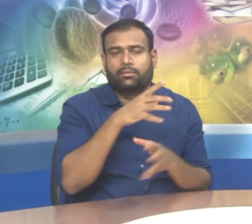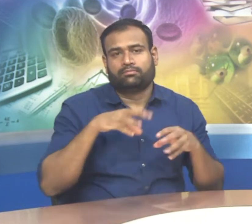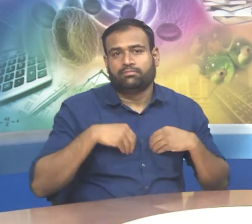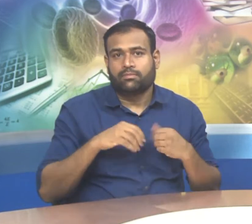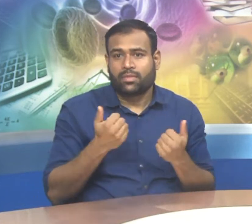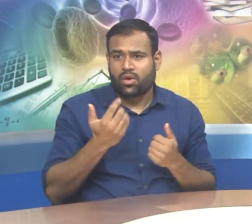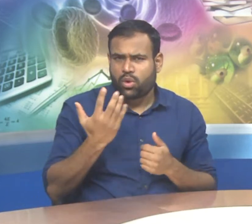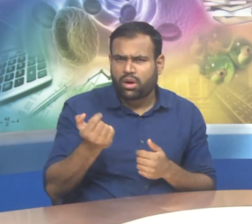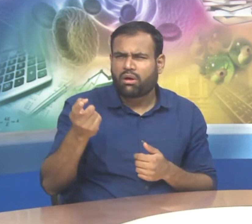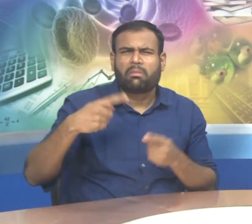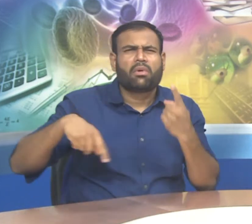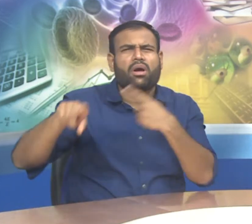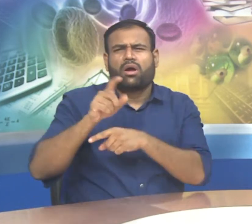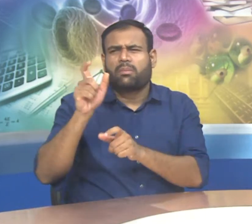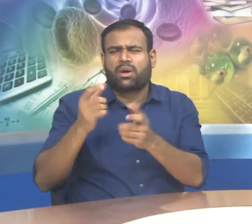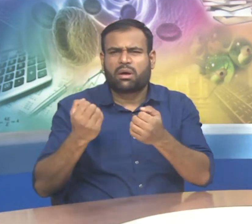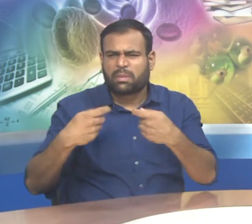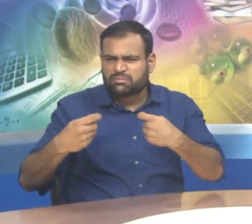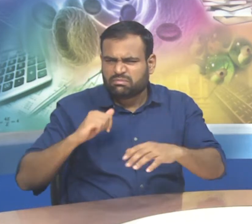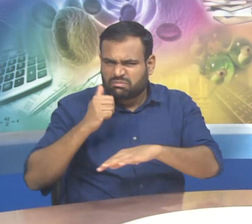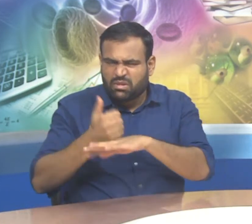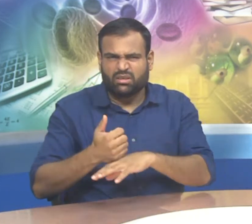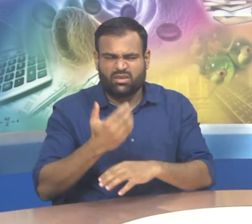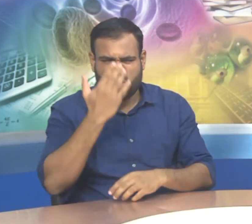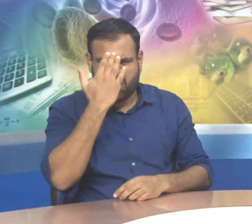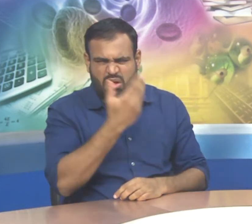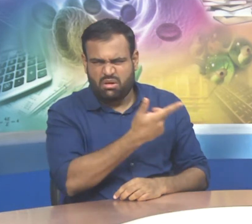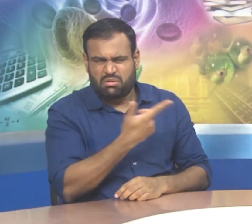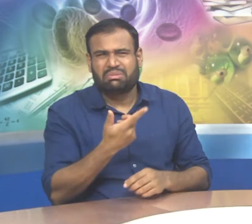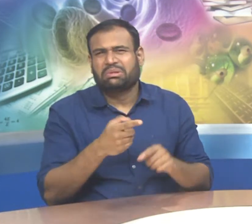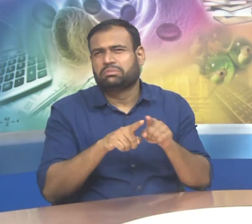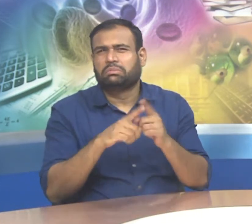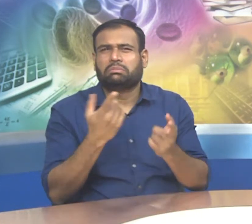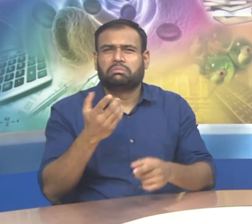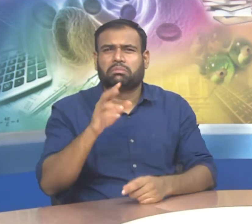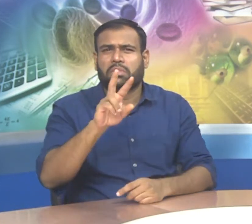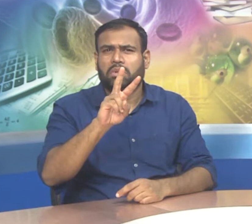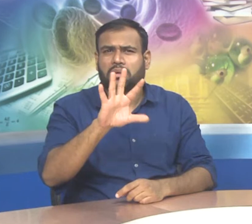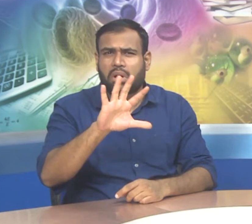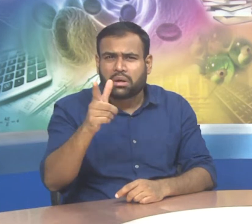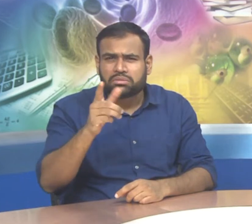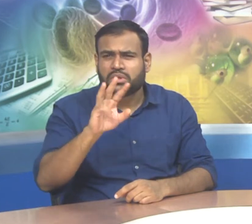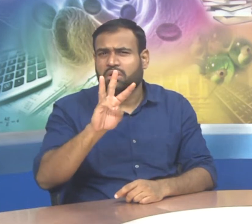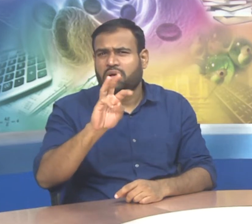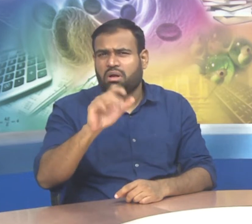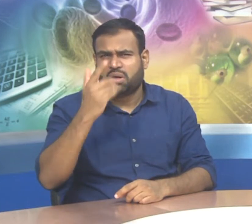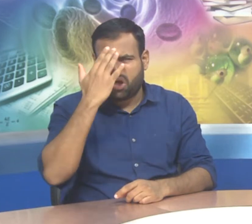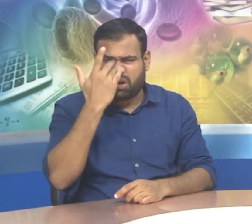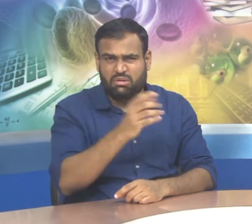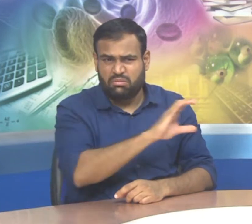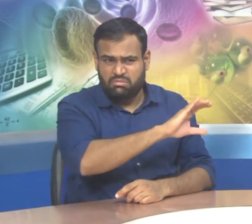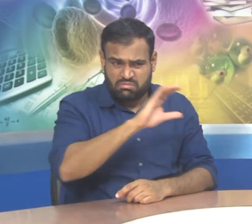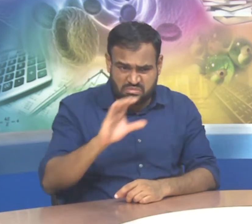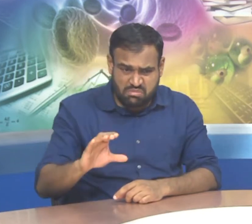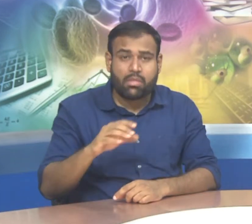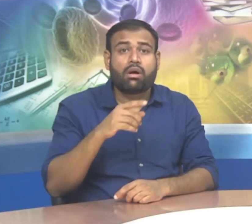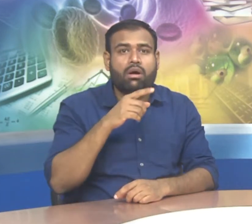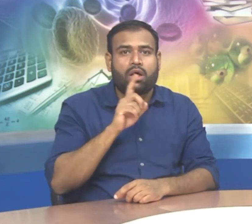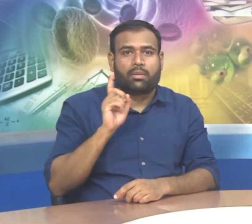Banks accept tangible and personal security against loans. So we can take any amount